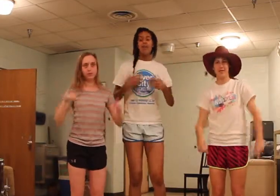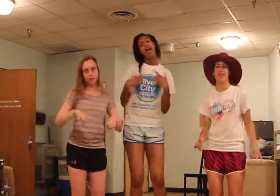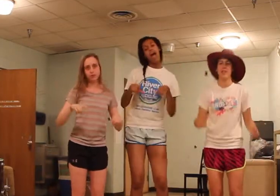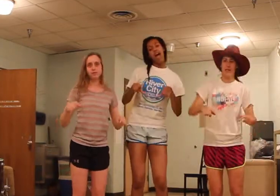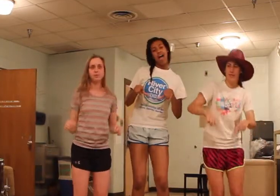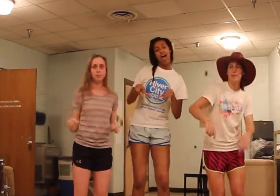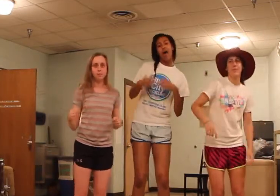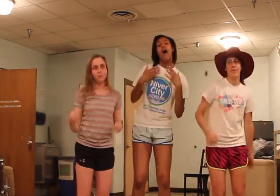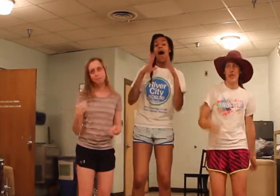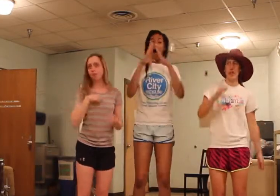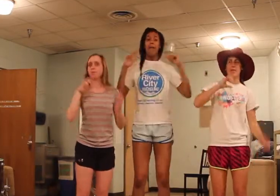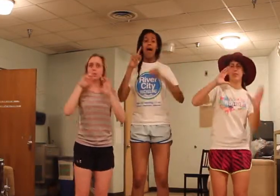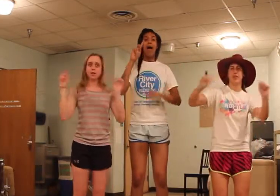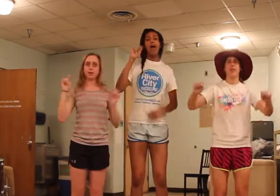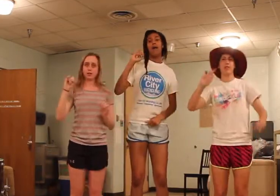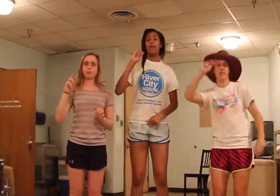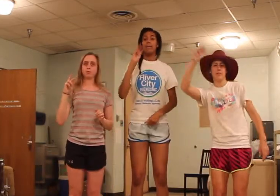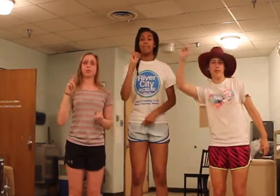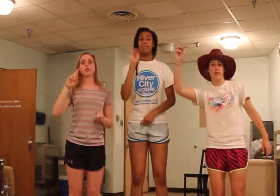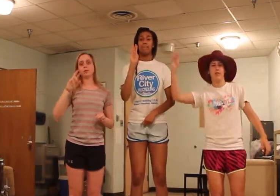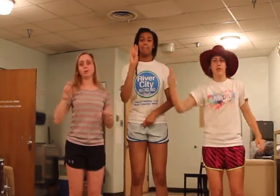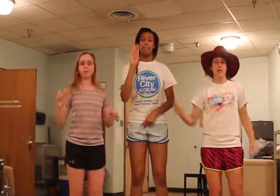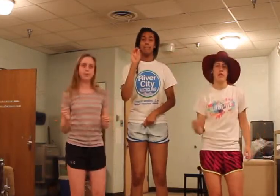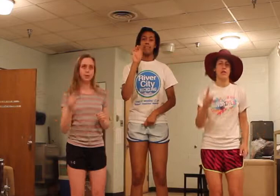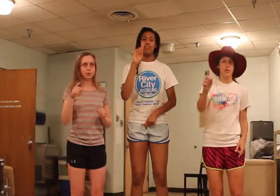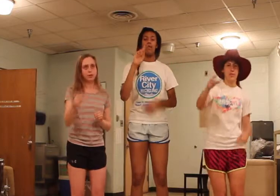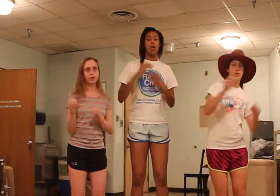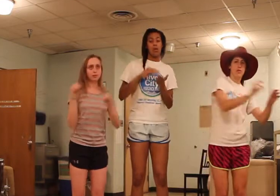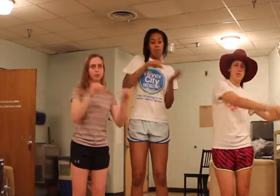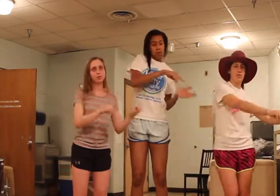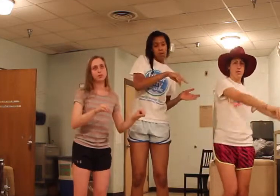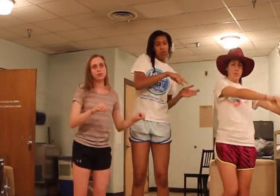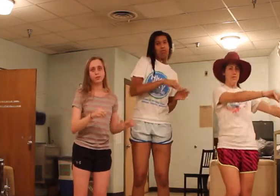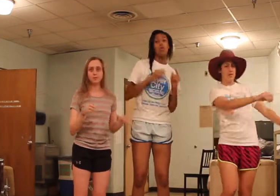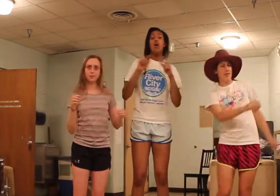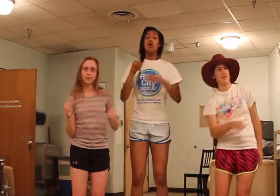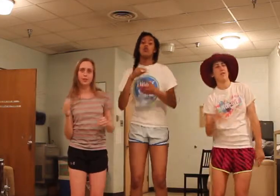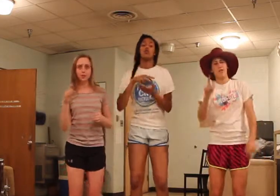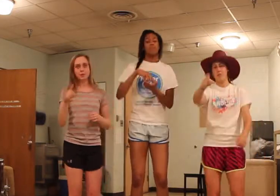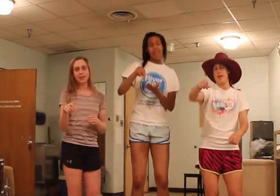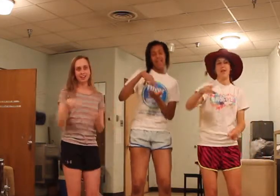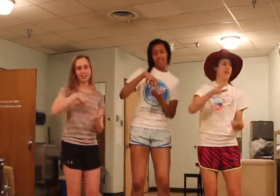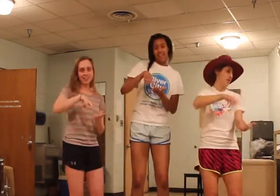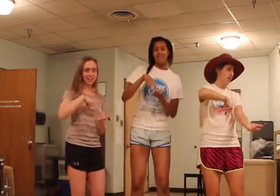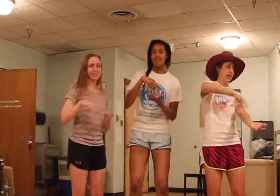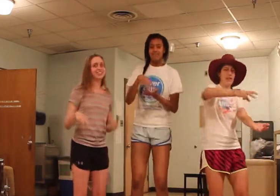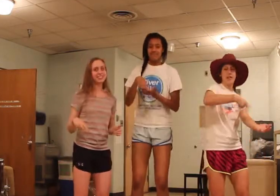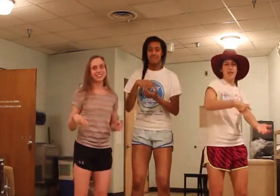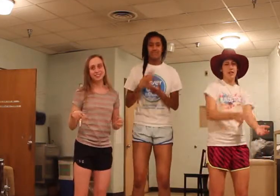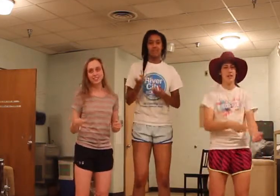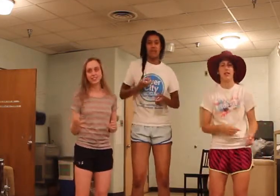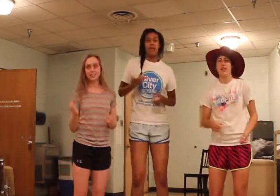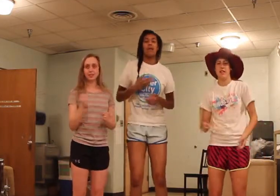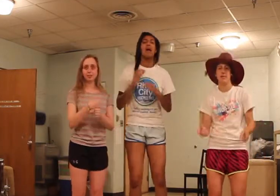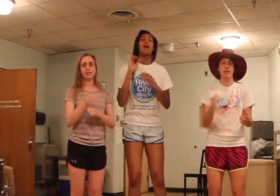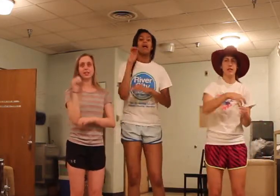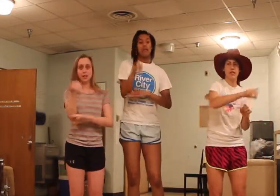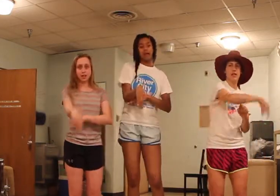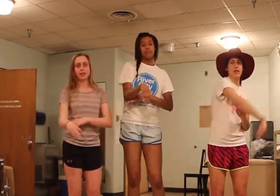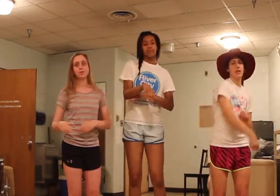I'm yelling timber, you better move, you better dance, let's make a night